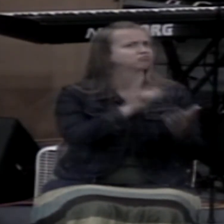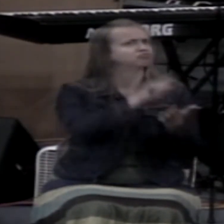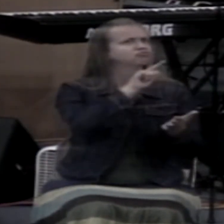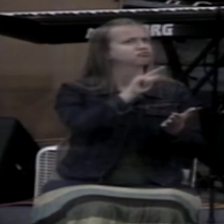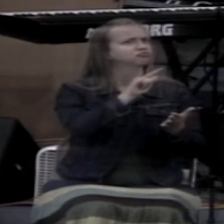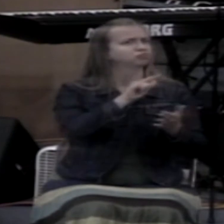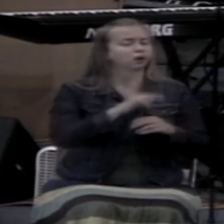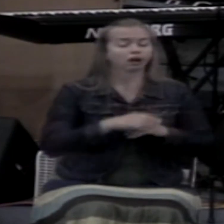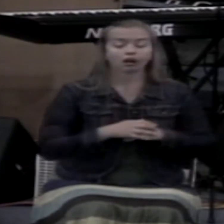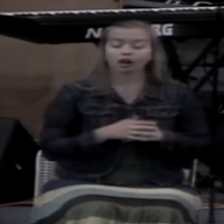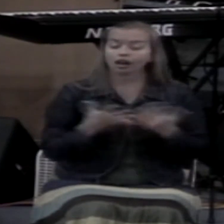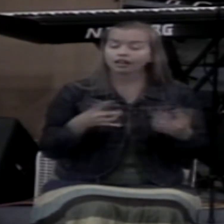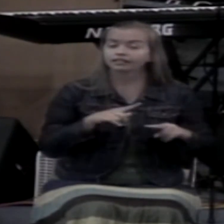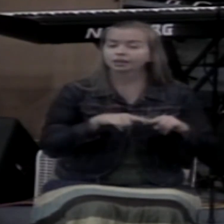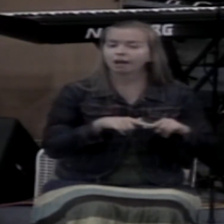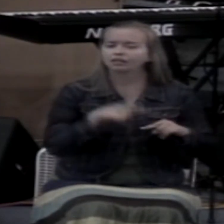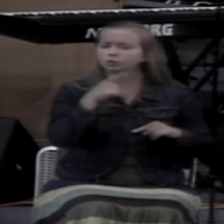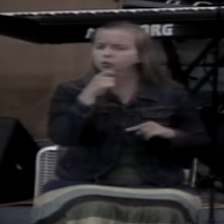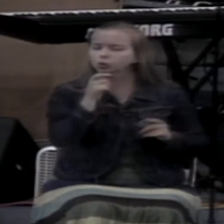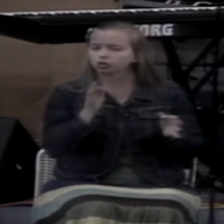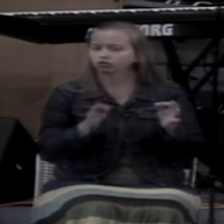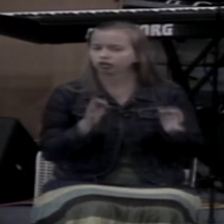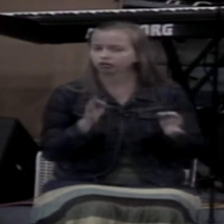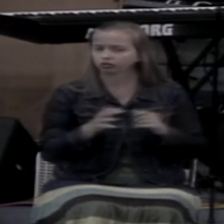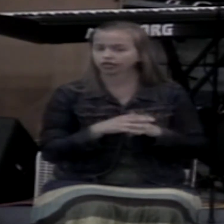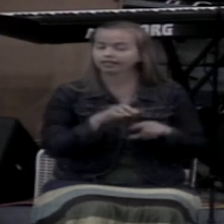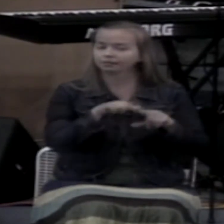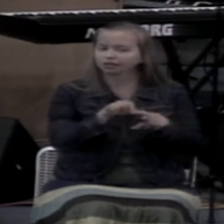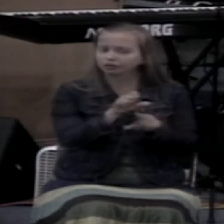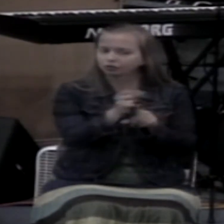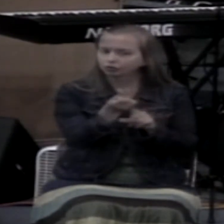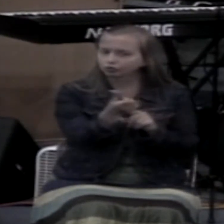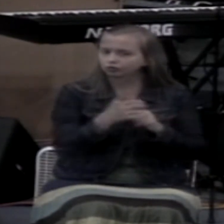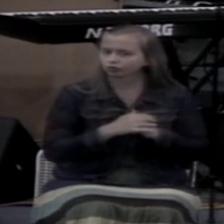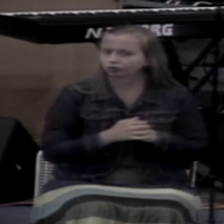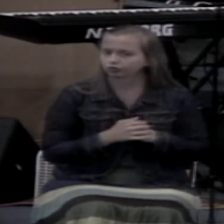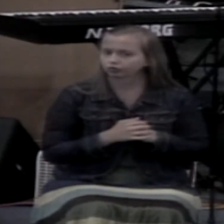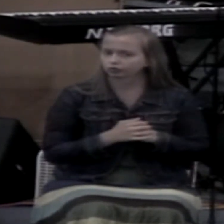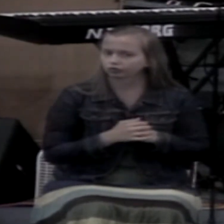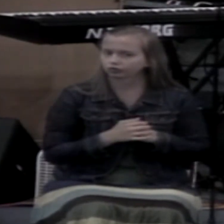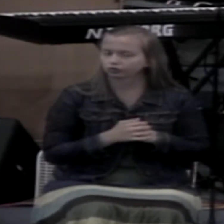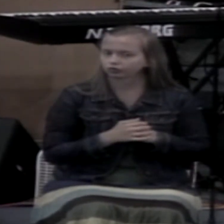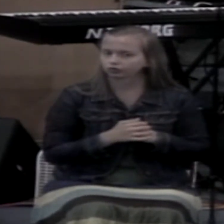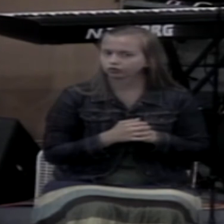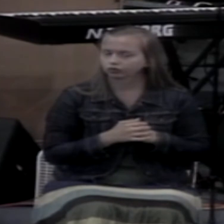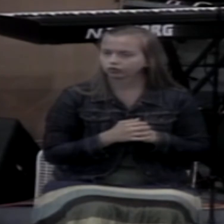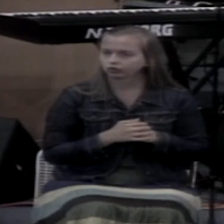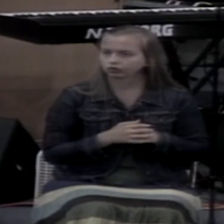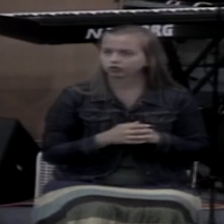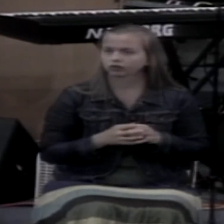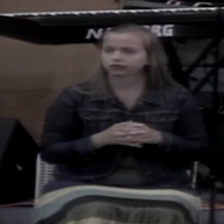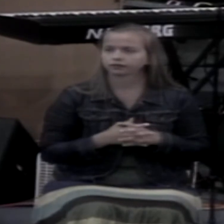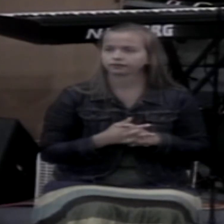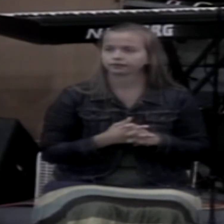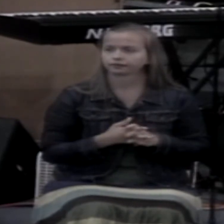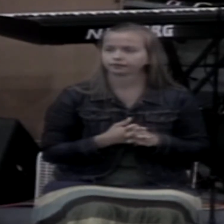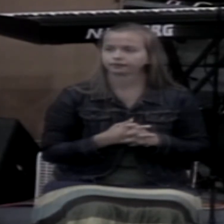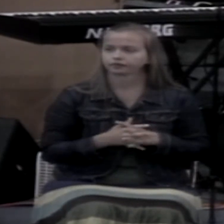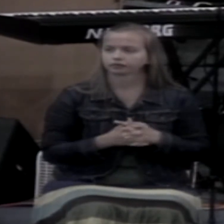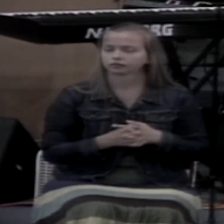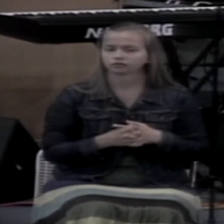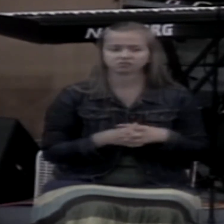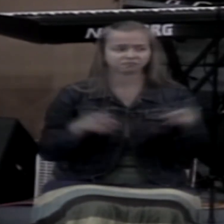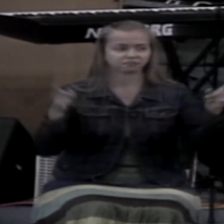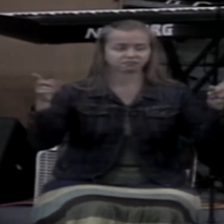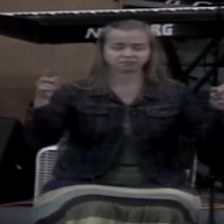you have the permission to judge, in many cases you should judge. Johnny, take out the trash. Johnny said, but I don't want to take out